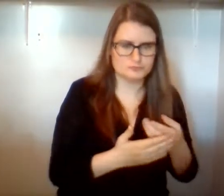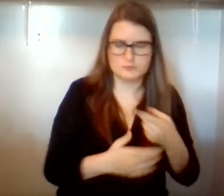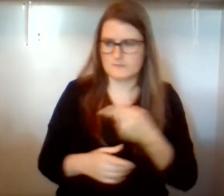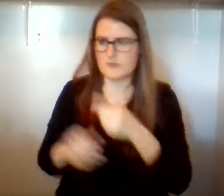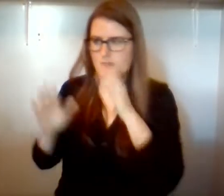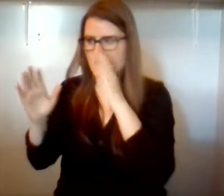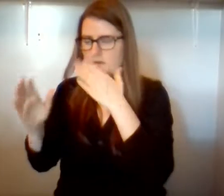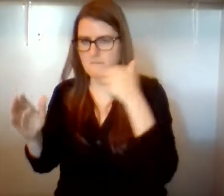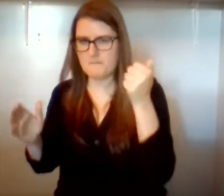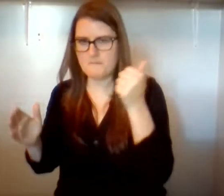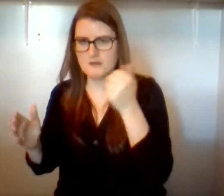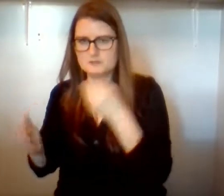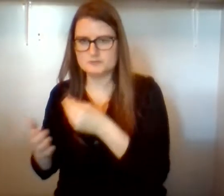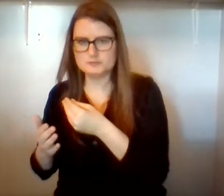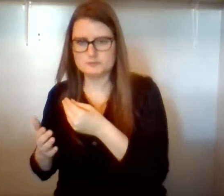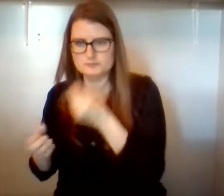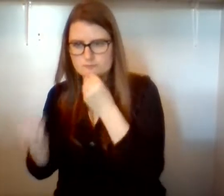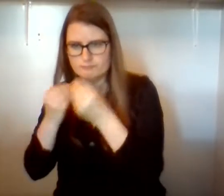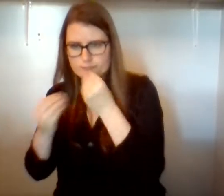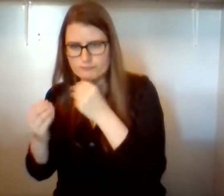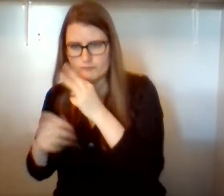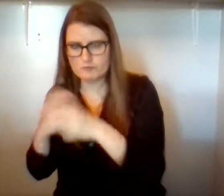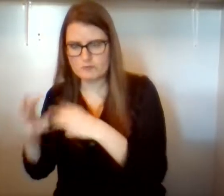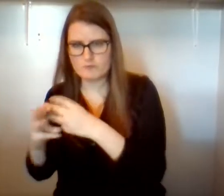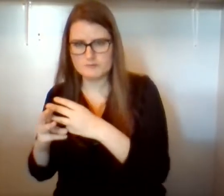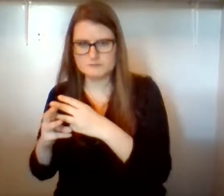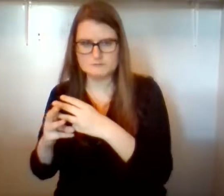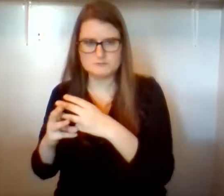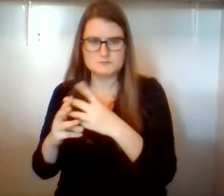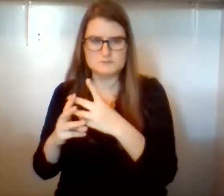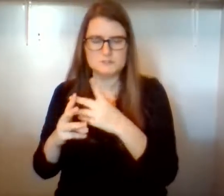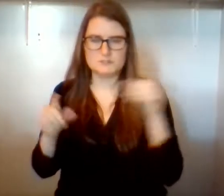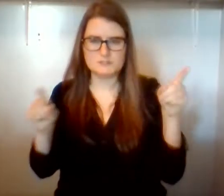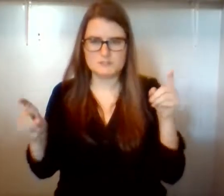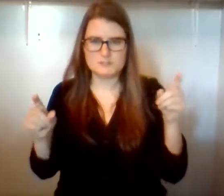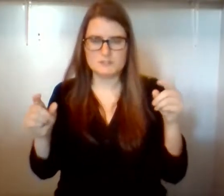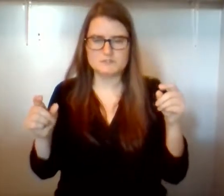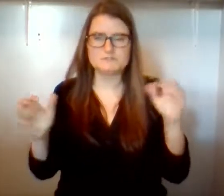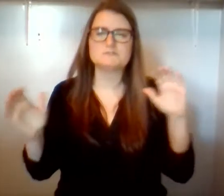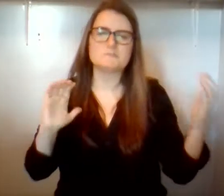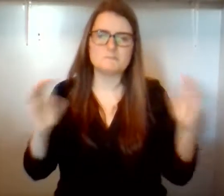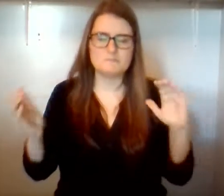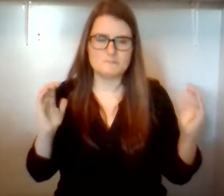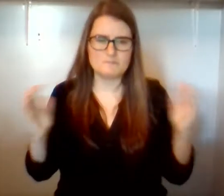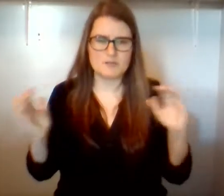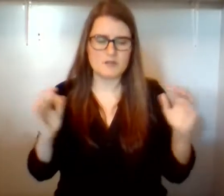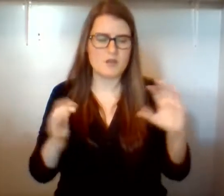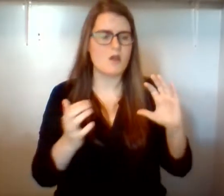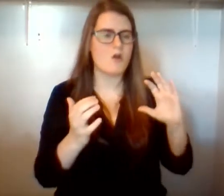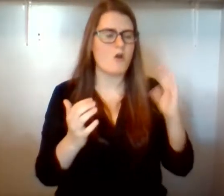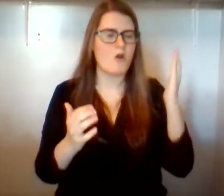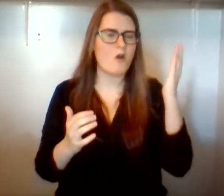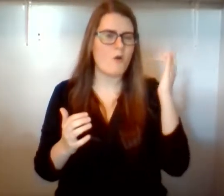joy. Great joy. Not small joy, not a little bit of joy, but great joy. So my question is this. How could